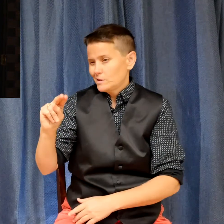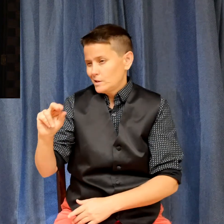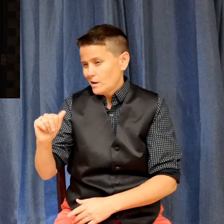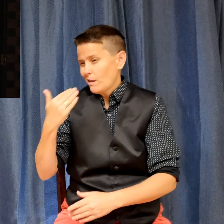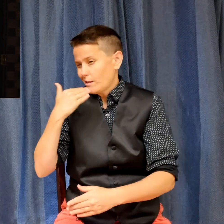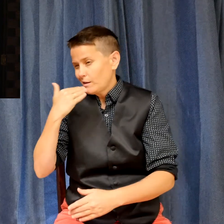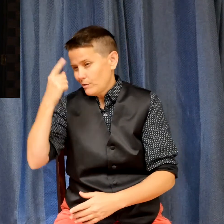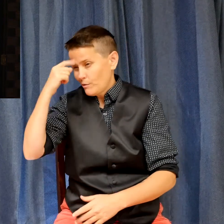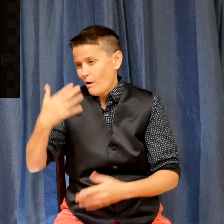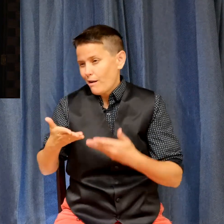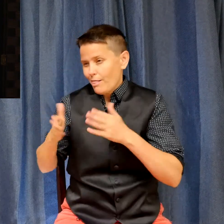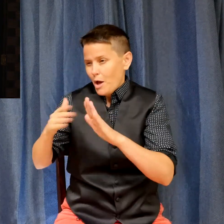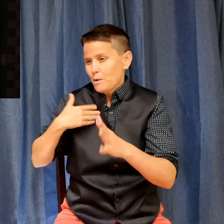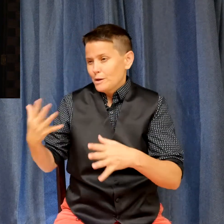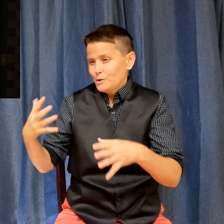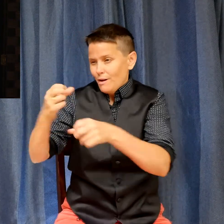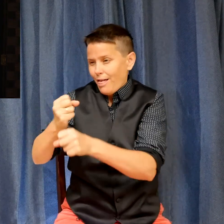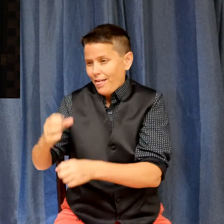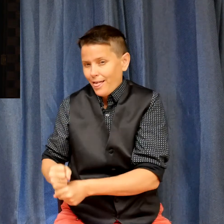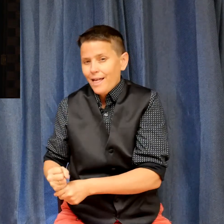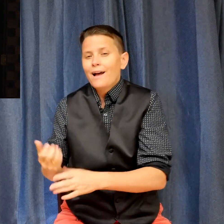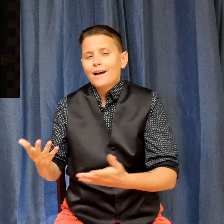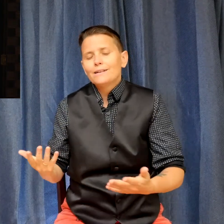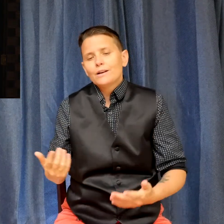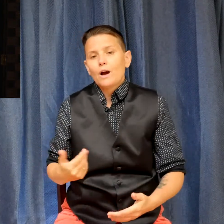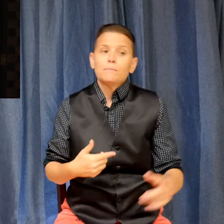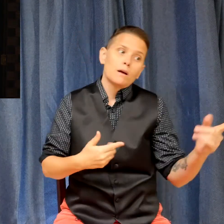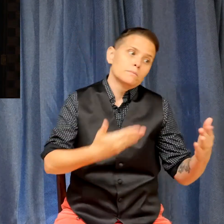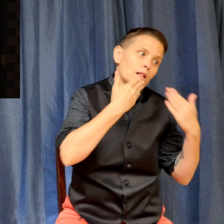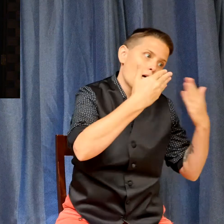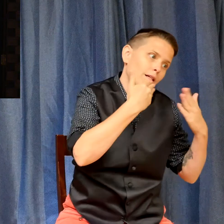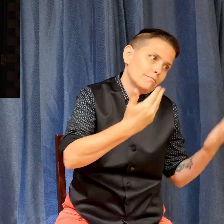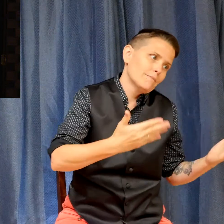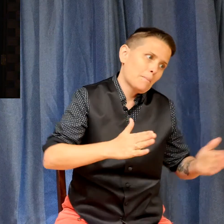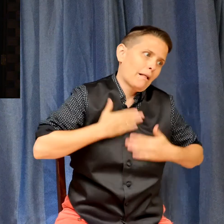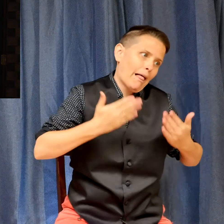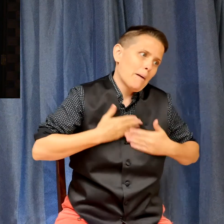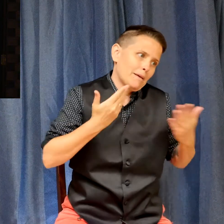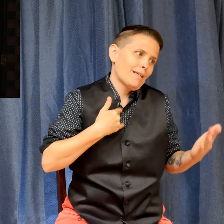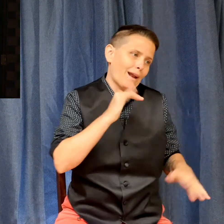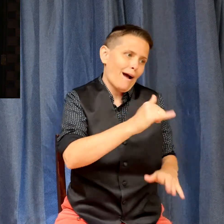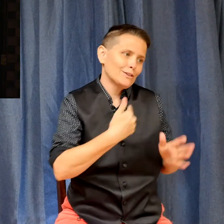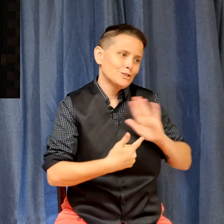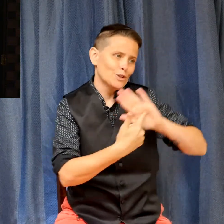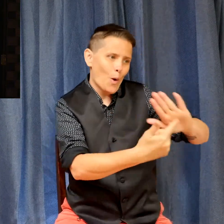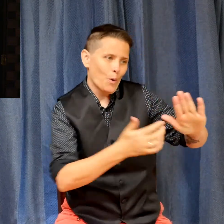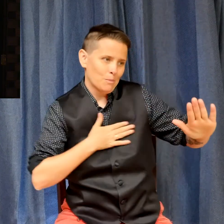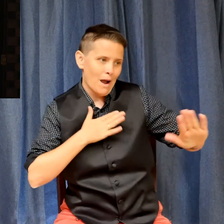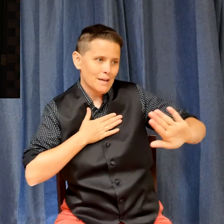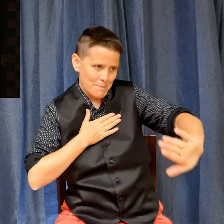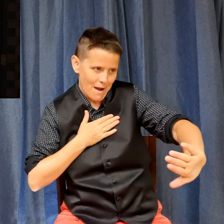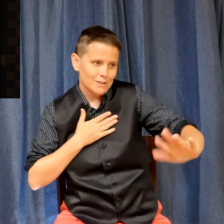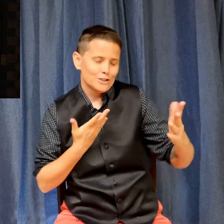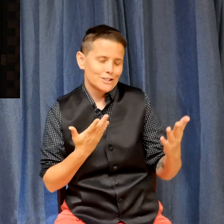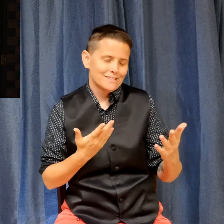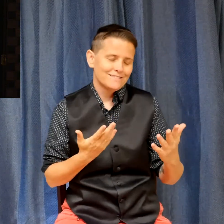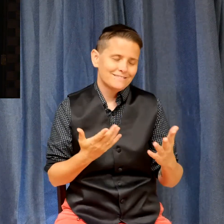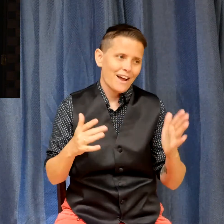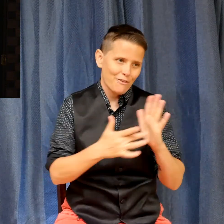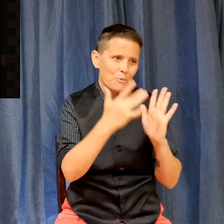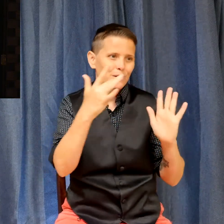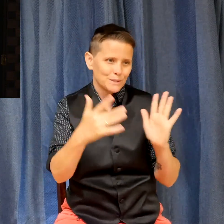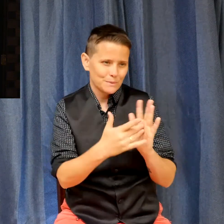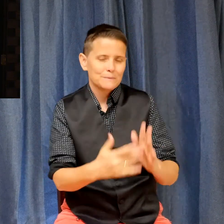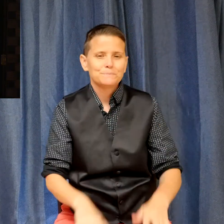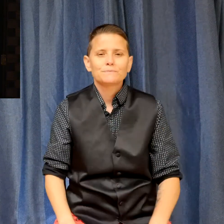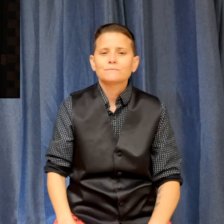good. Yeah. I'm glad I was able to show that occasionally. So, okay, I have another question for you. You talked